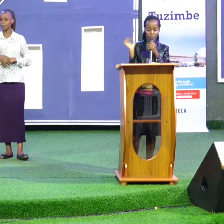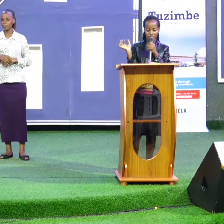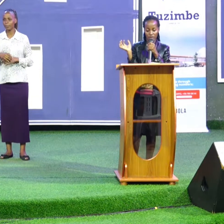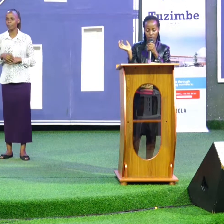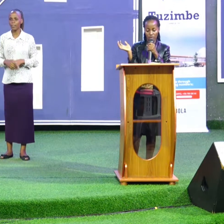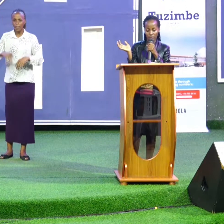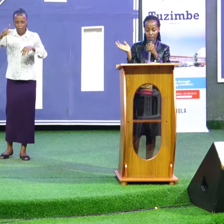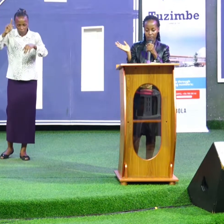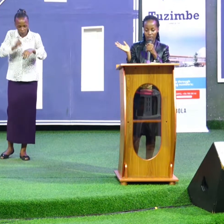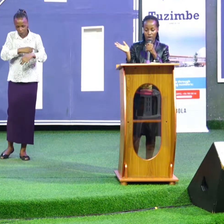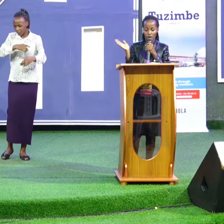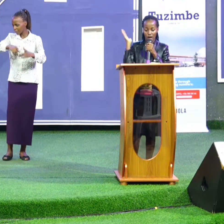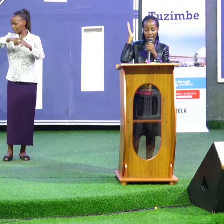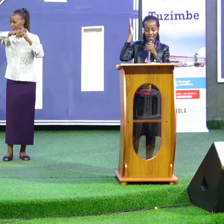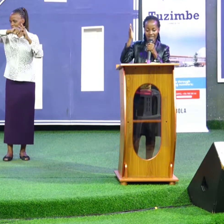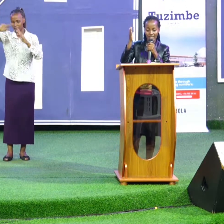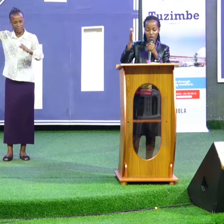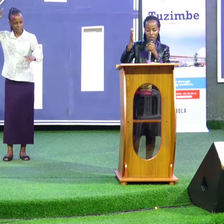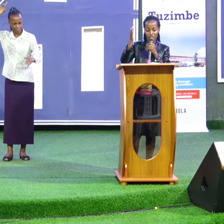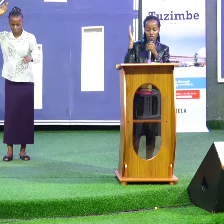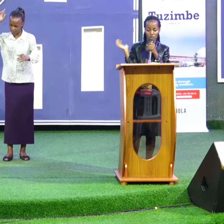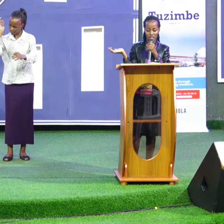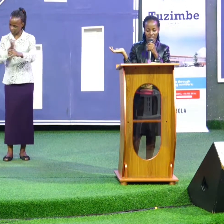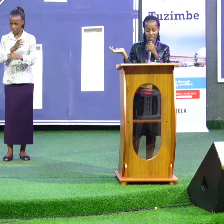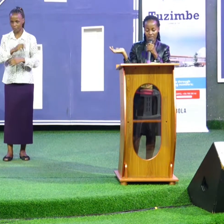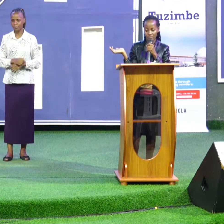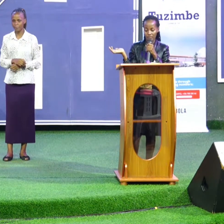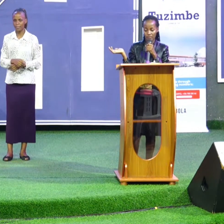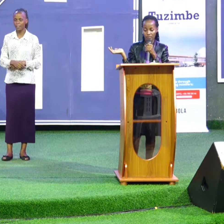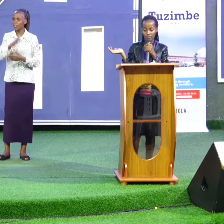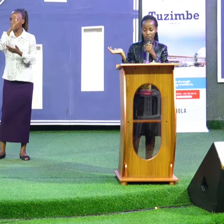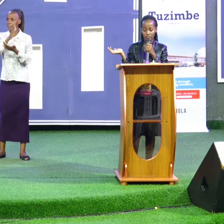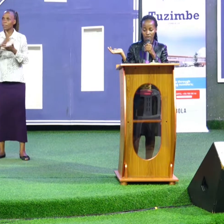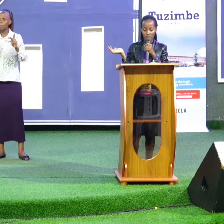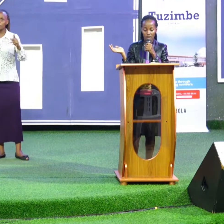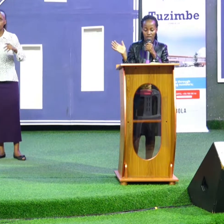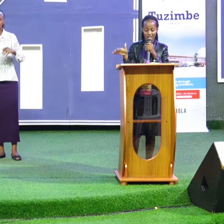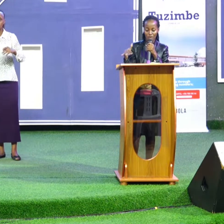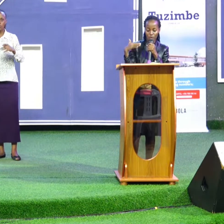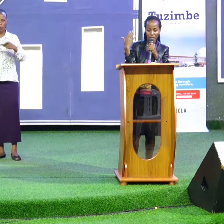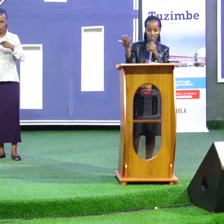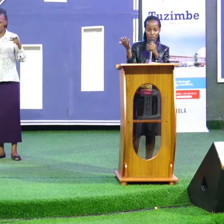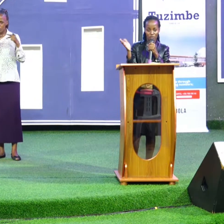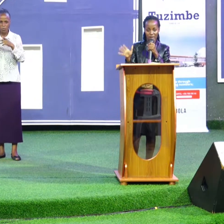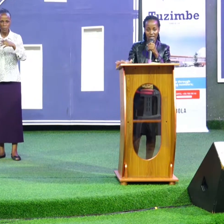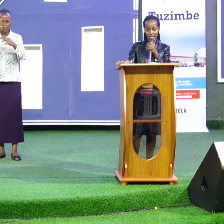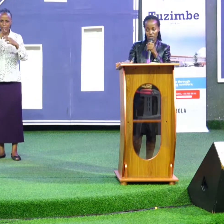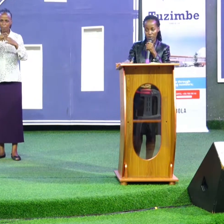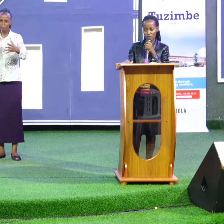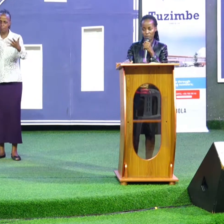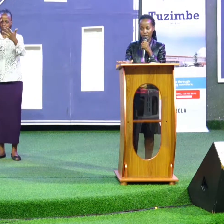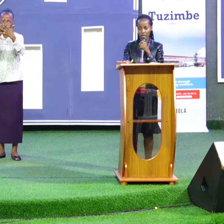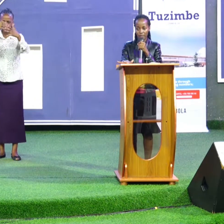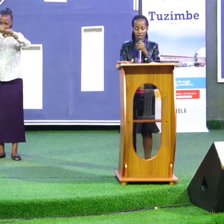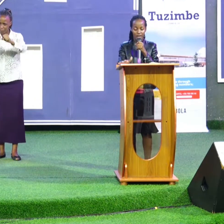of protection. And getting out of it is not easy. Some of you watched a movie by a title